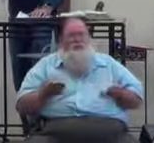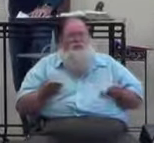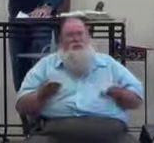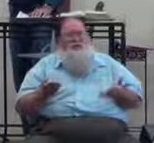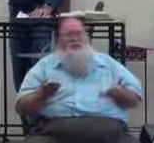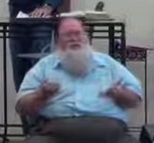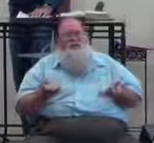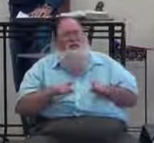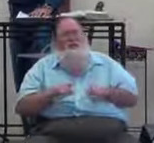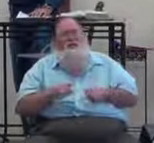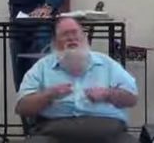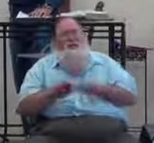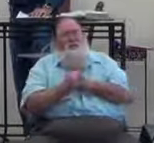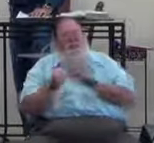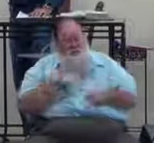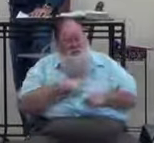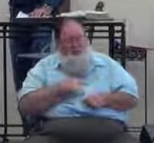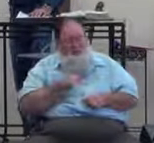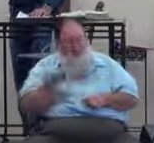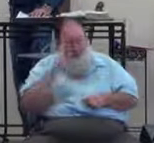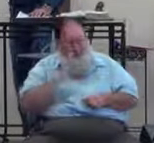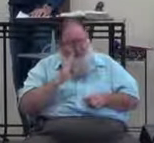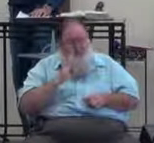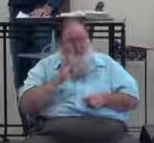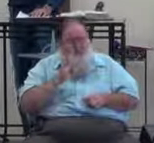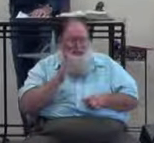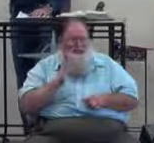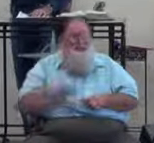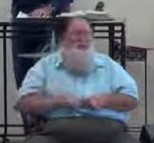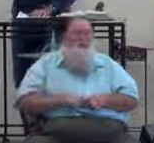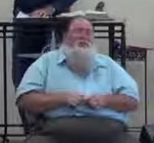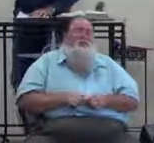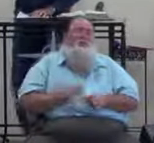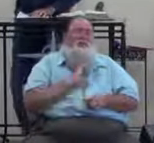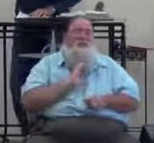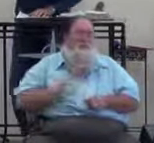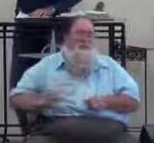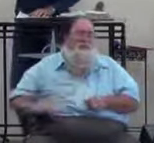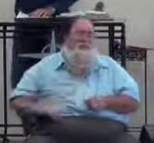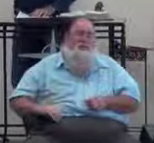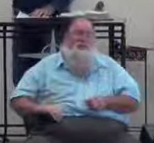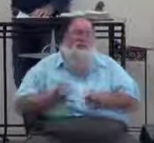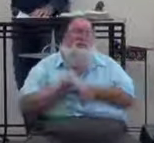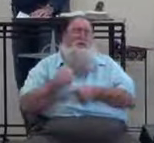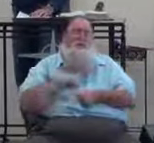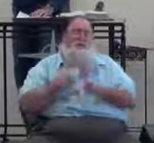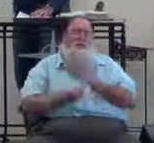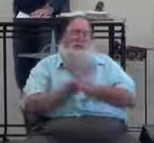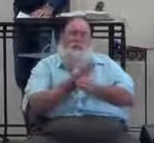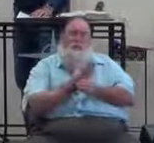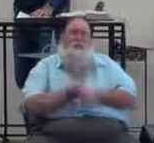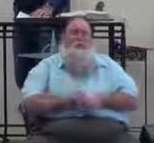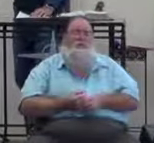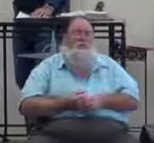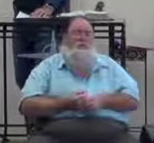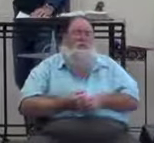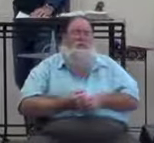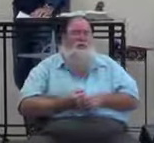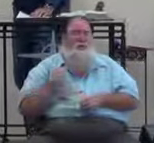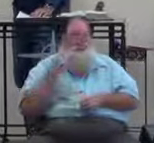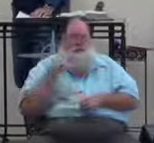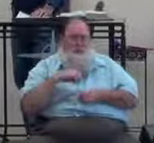the saving grace, the message of Jesus Christ, and it causes us to grow. But we saw